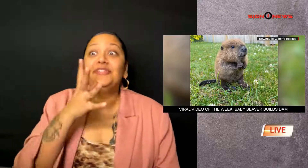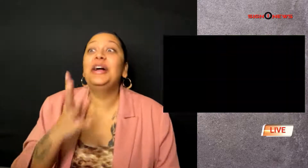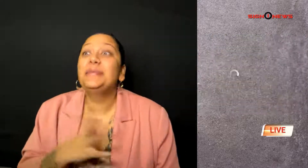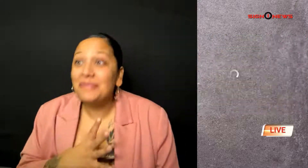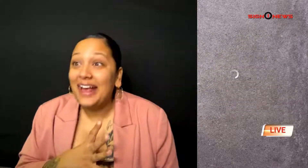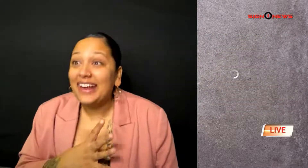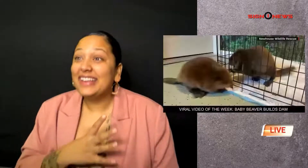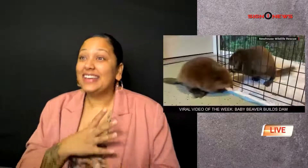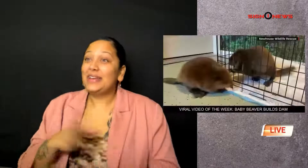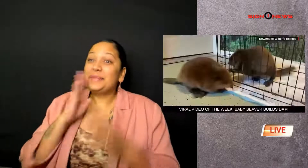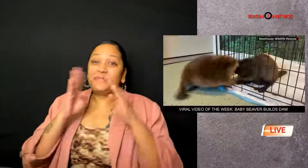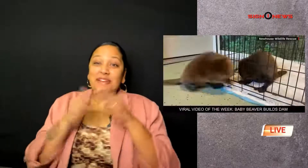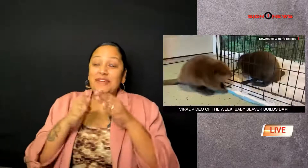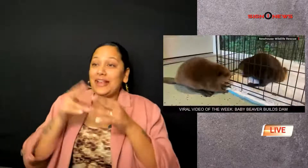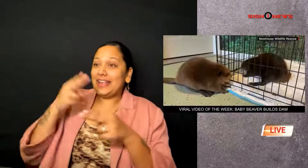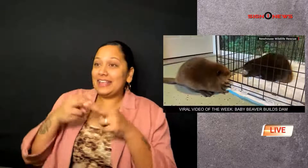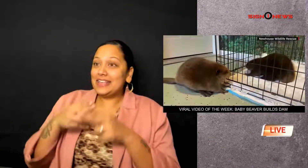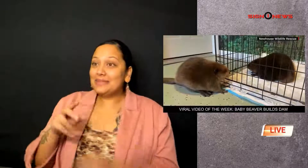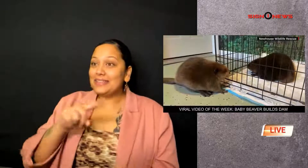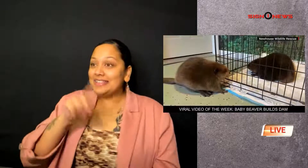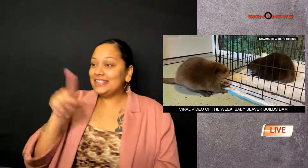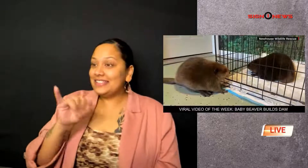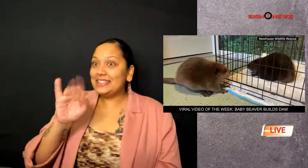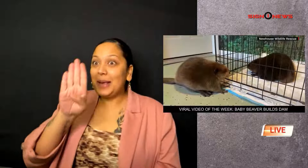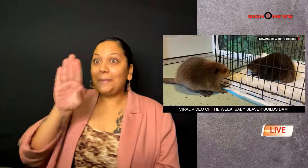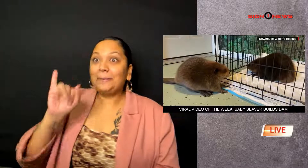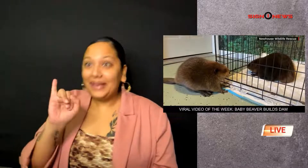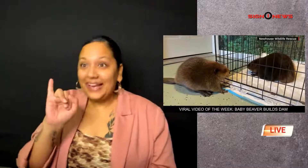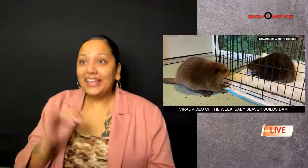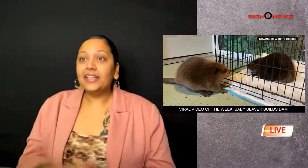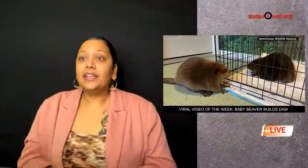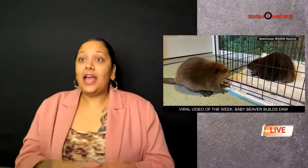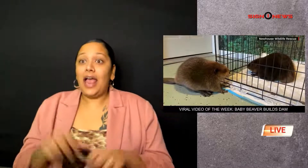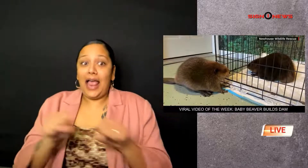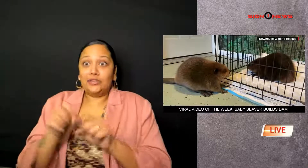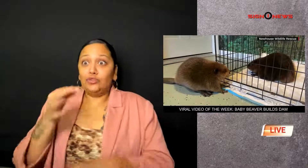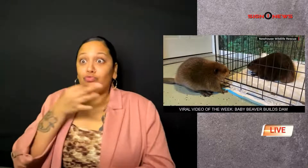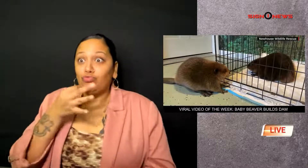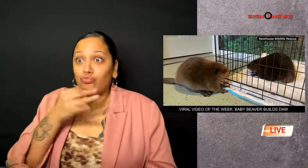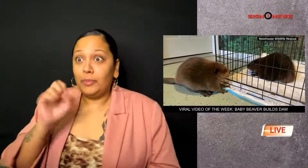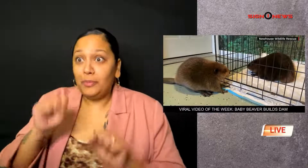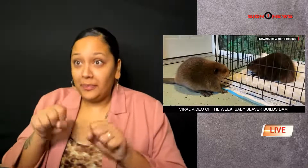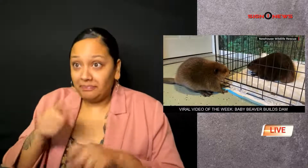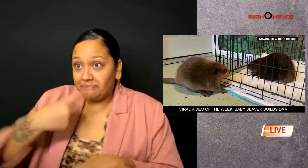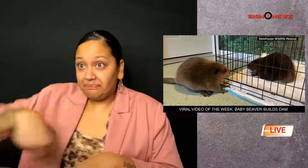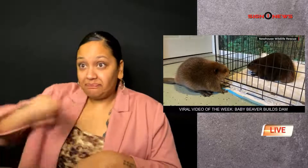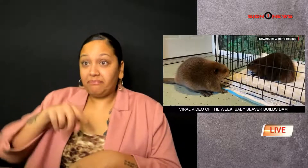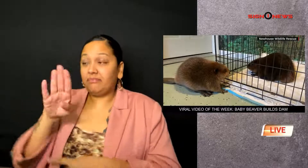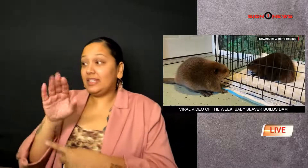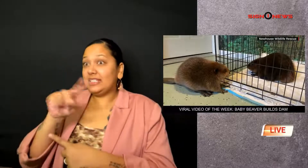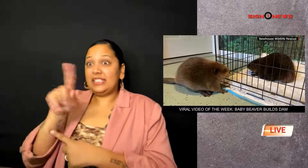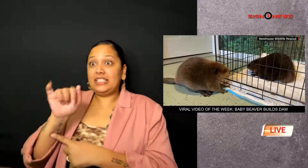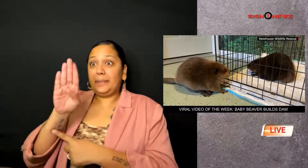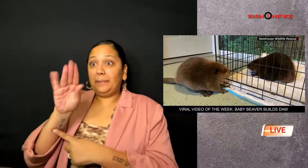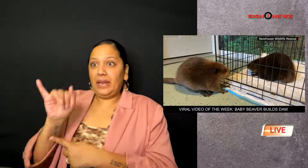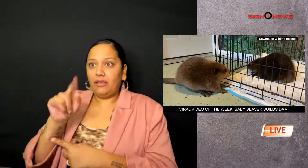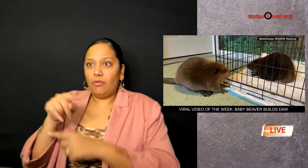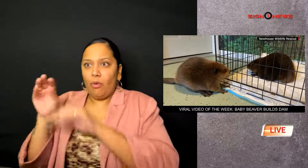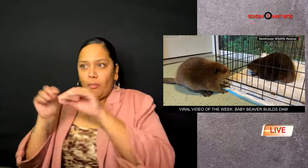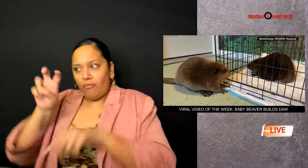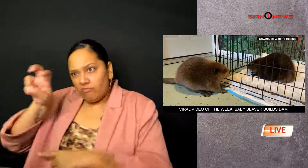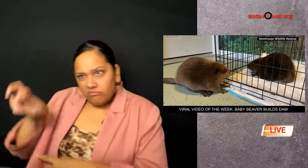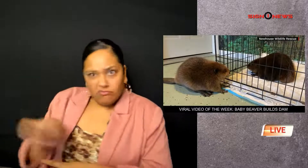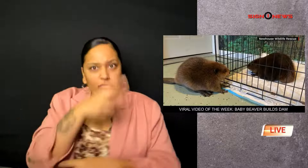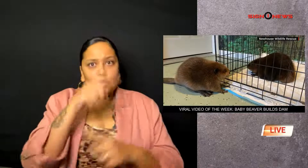One problem, she doesn't get along with the other female beaver named Zibby. So as soon as Zibby